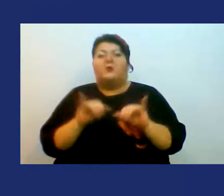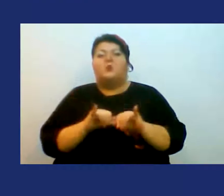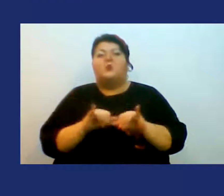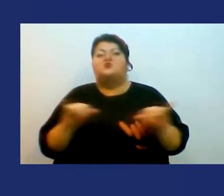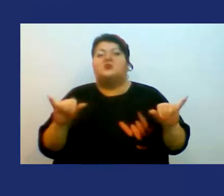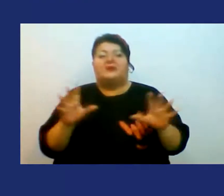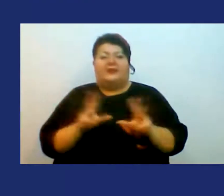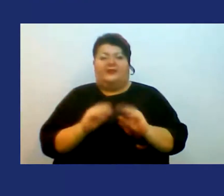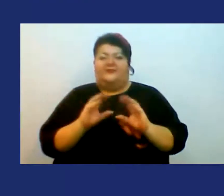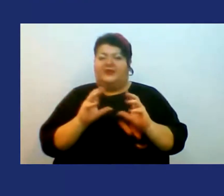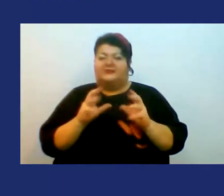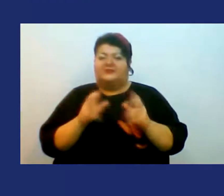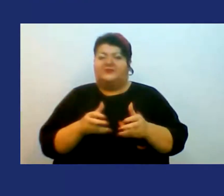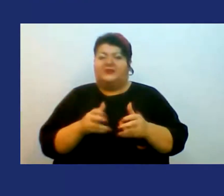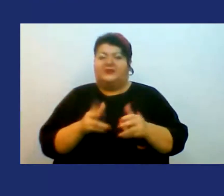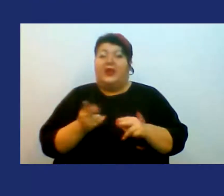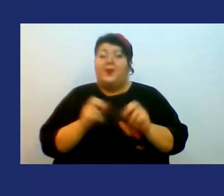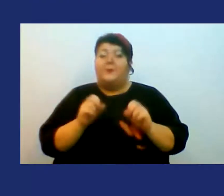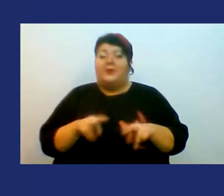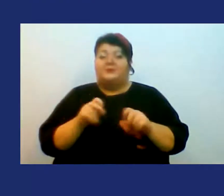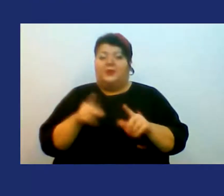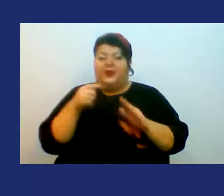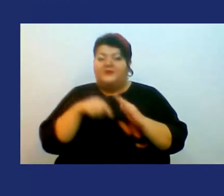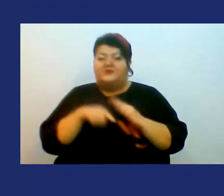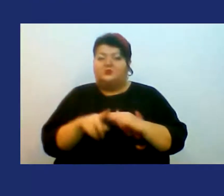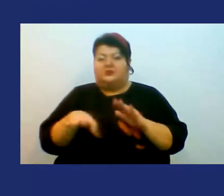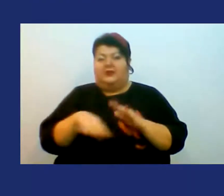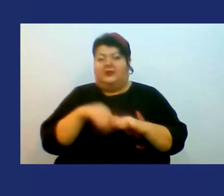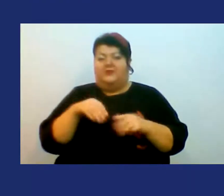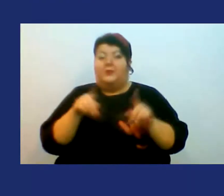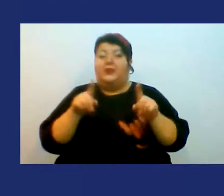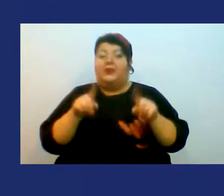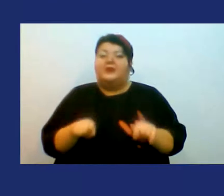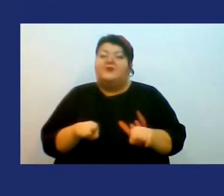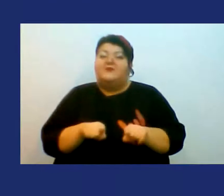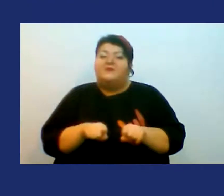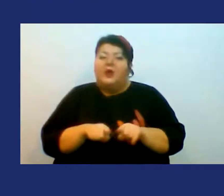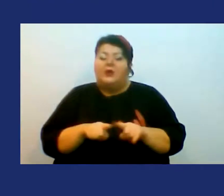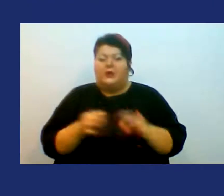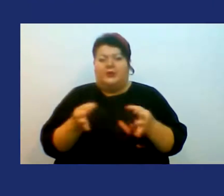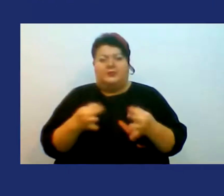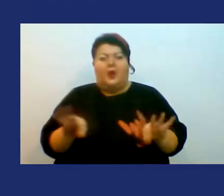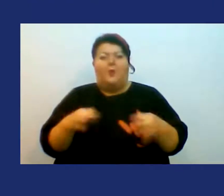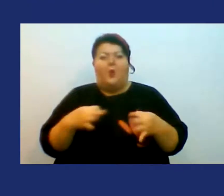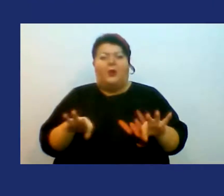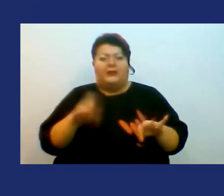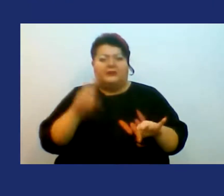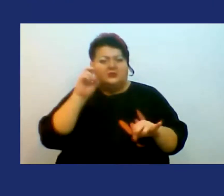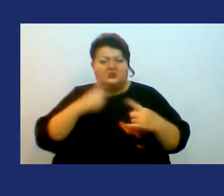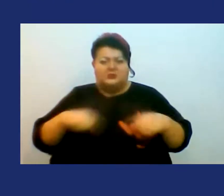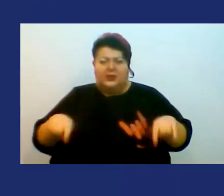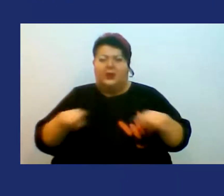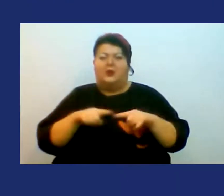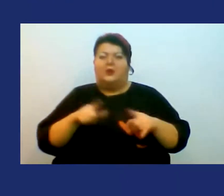effect uh, worldwide, where all the other countries recognize that if such a highly democratic country as the